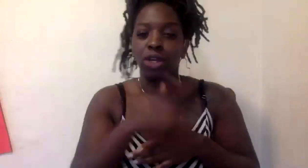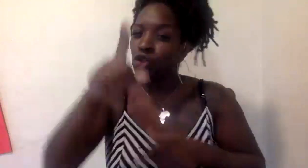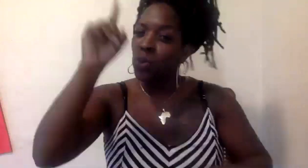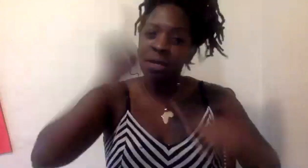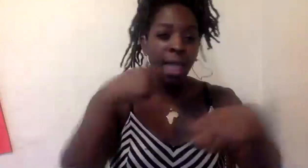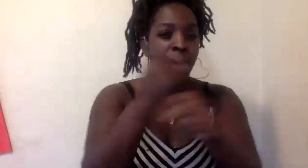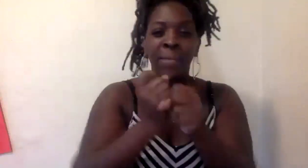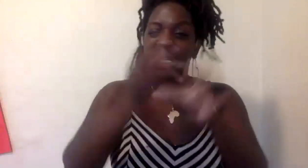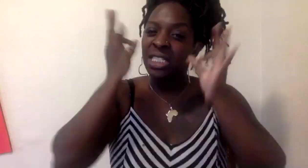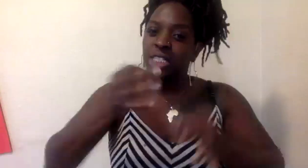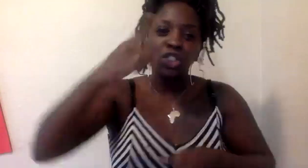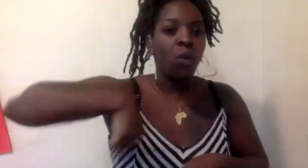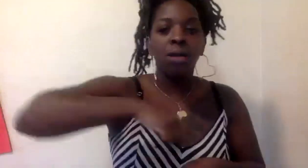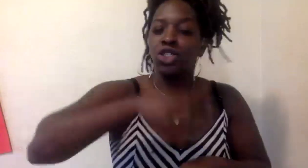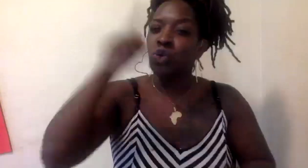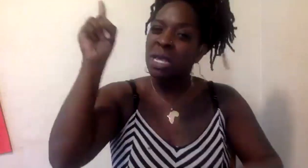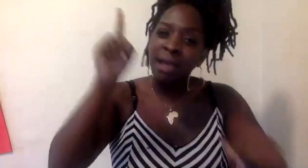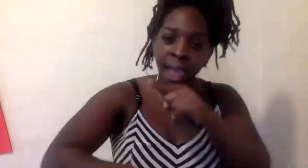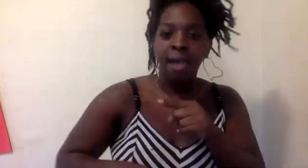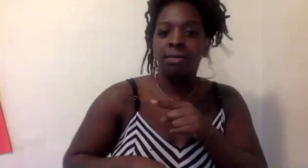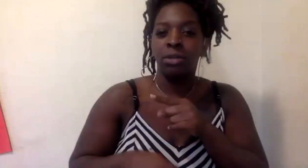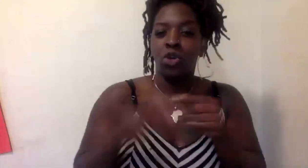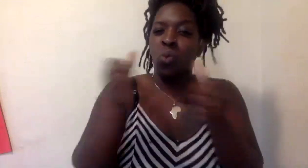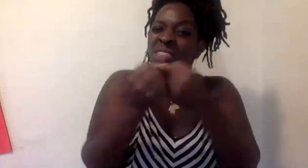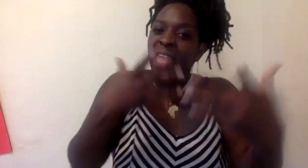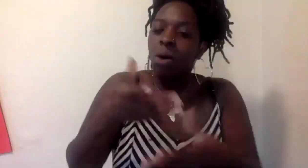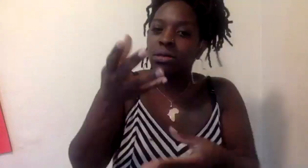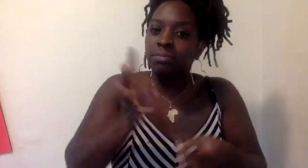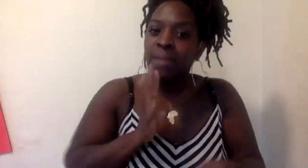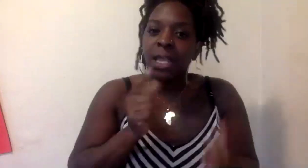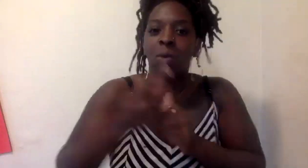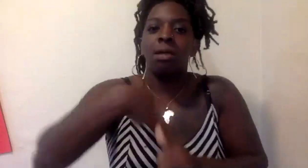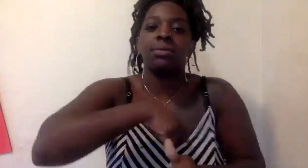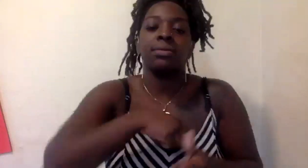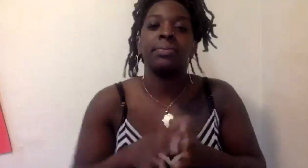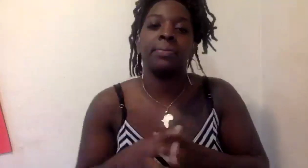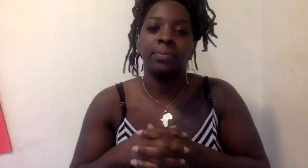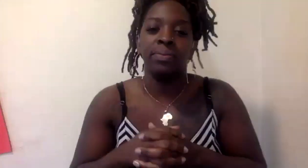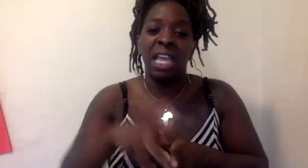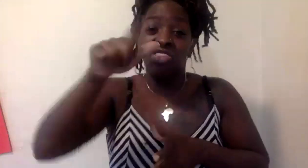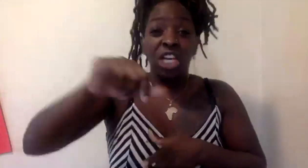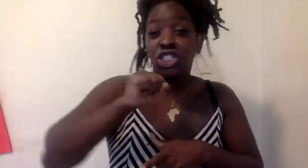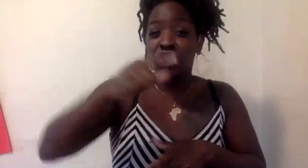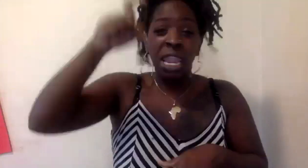of you are white, and you can't make decisions for us without speaking with us first.